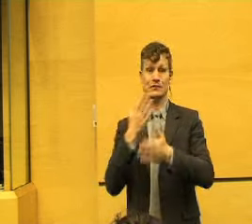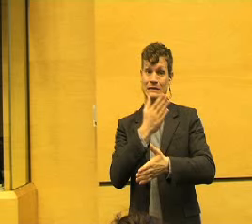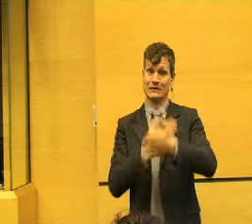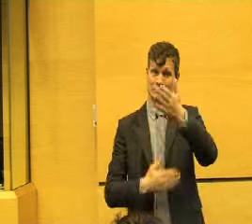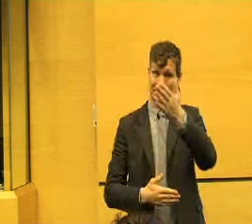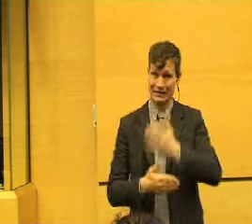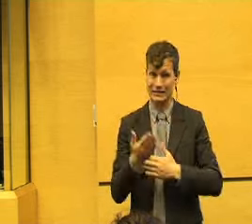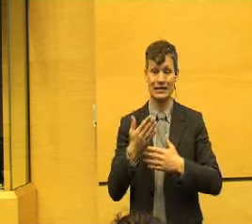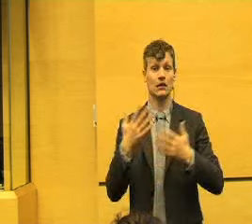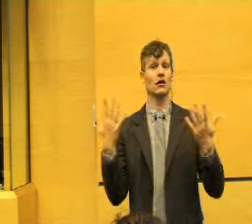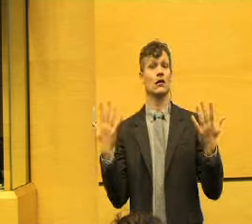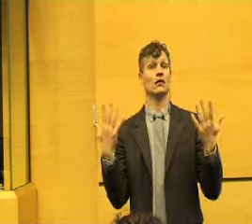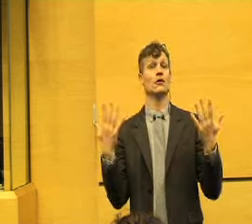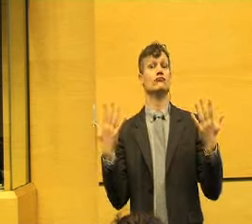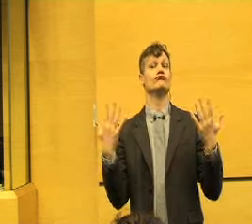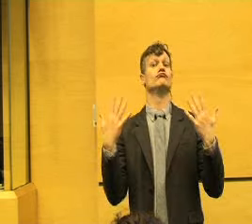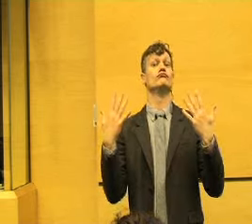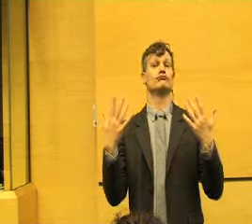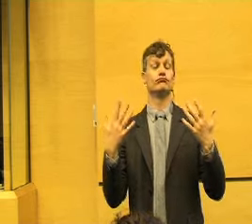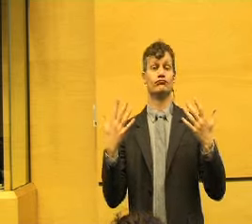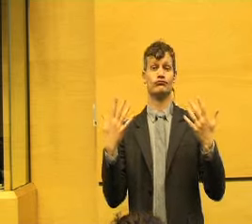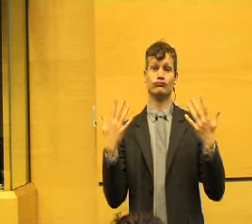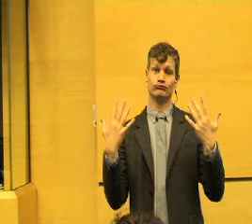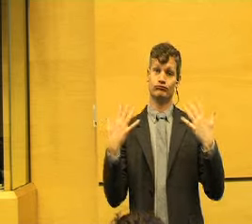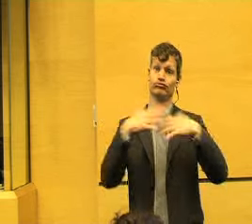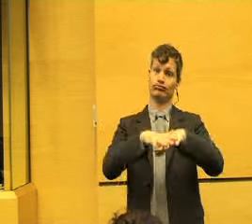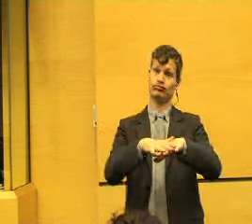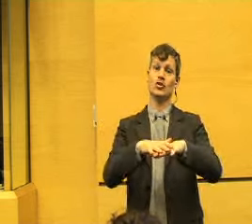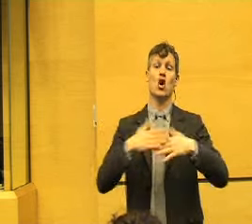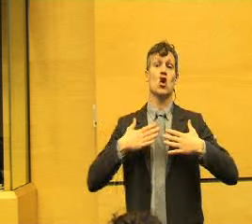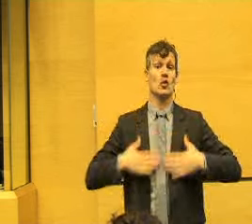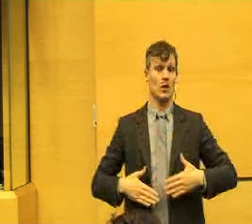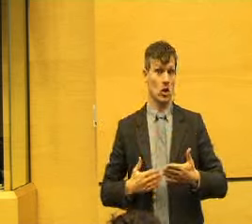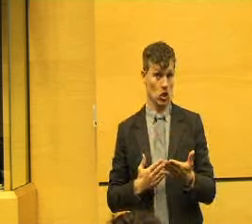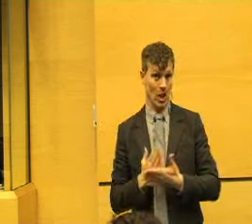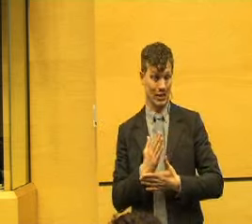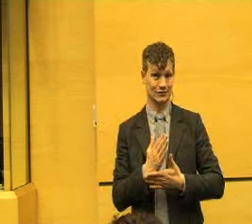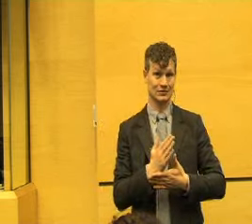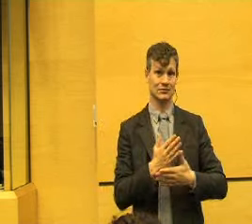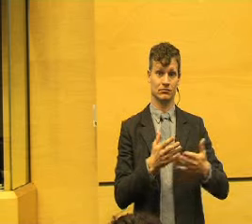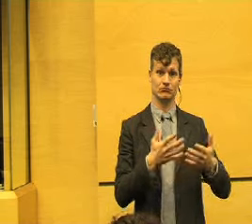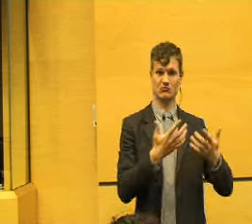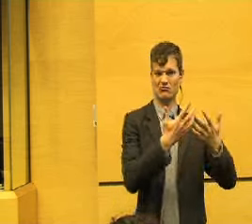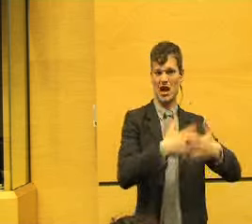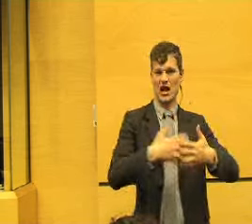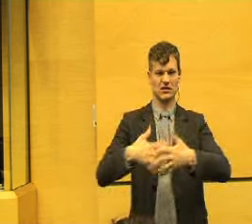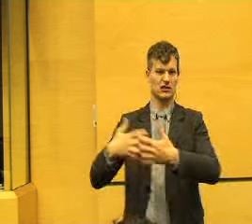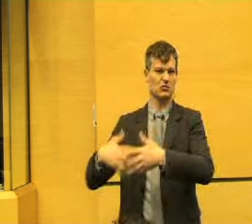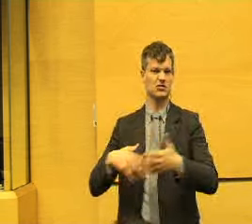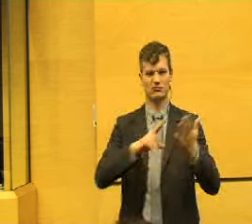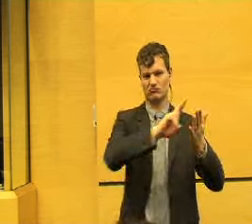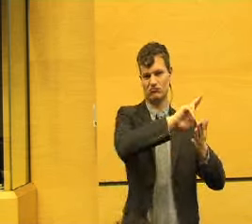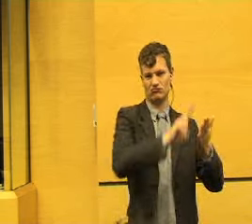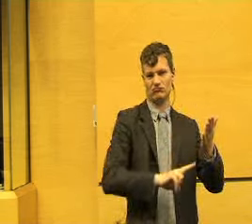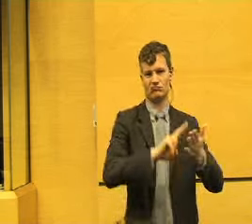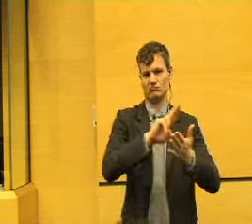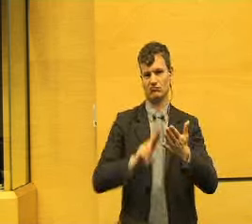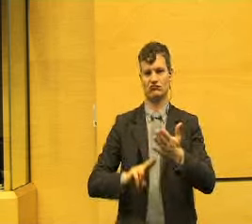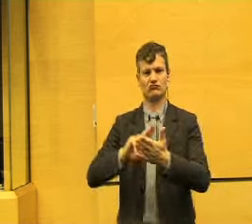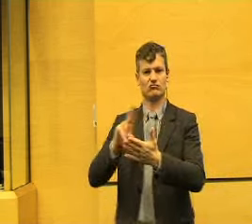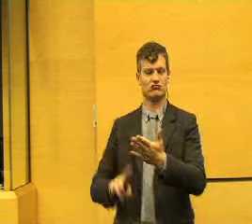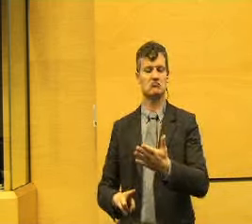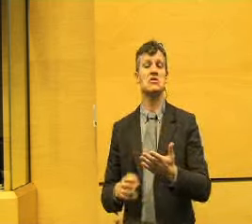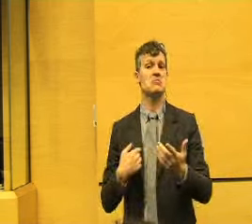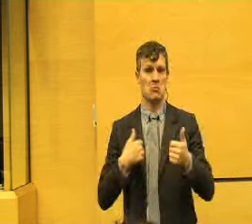precisely what the CRPD is all about. But however, I am concerned about the downgrading of the National Human